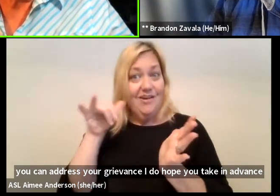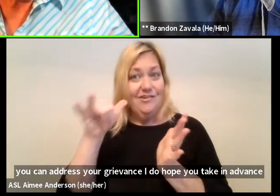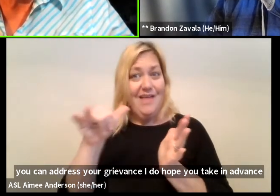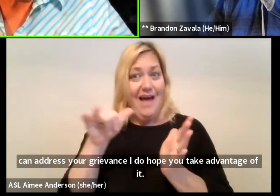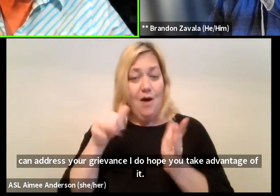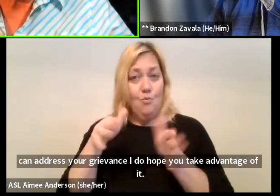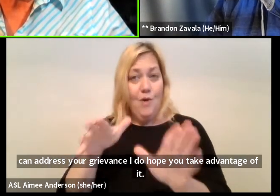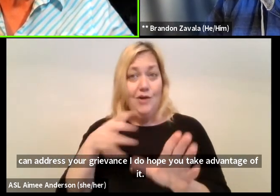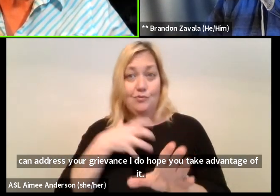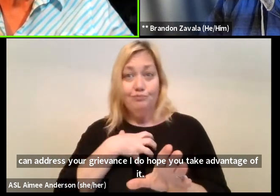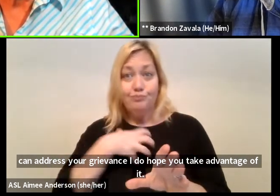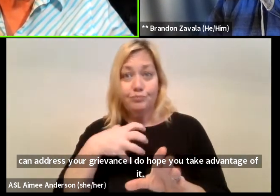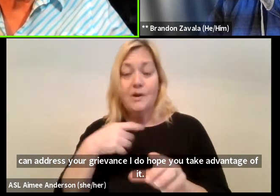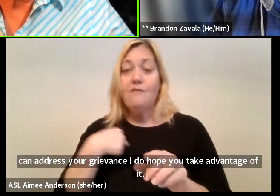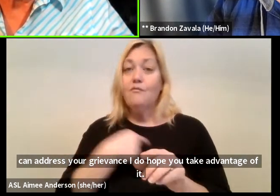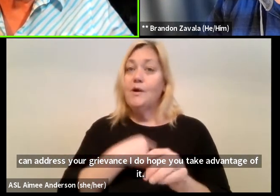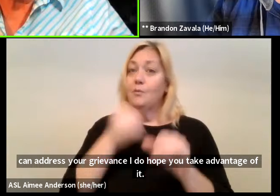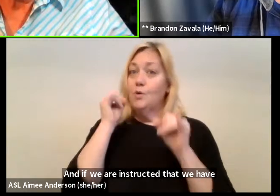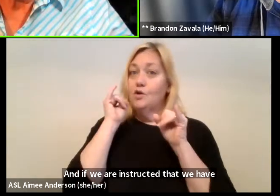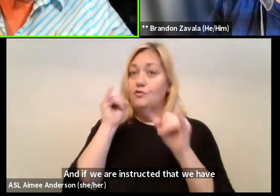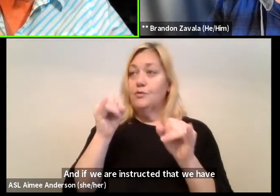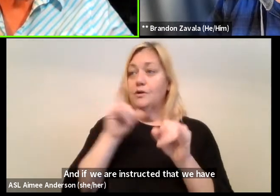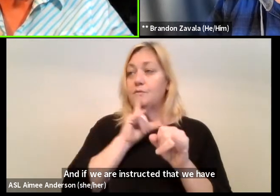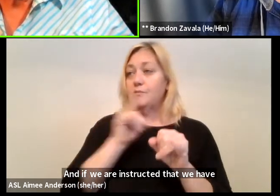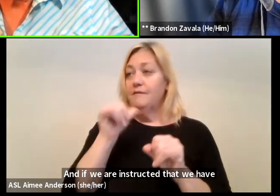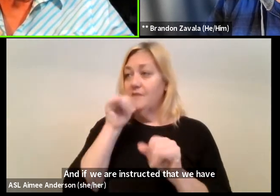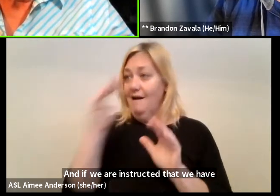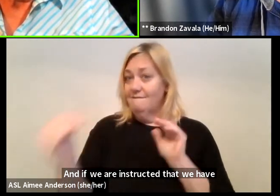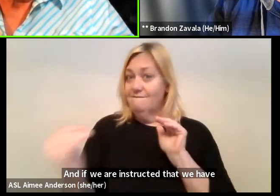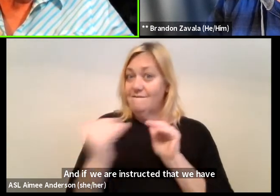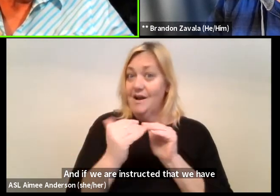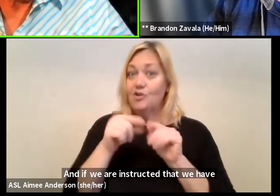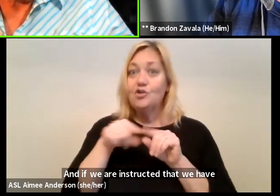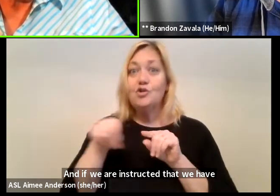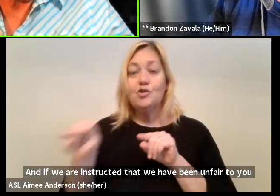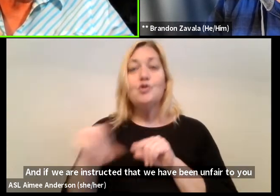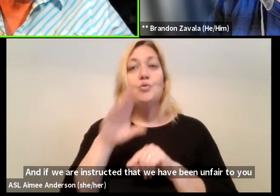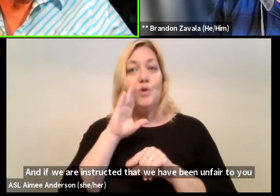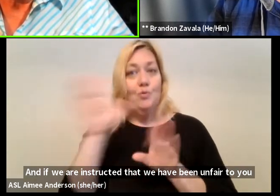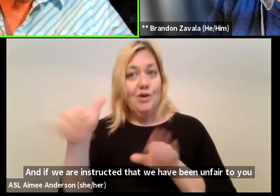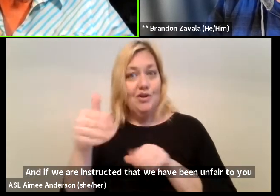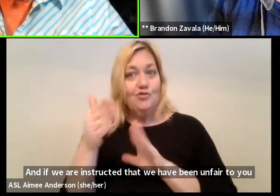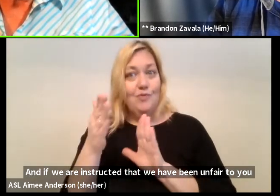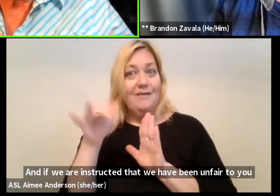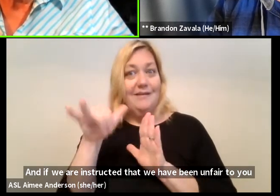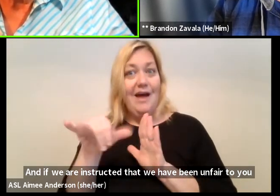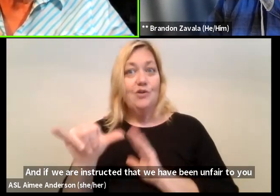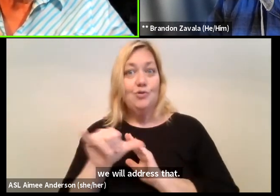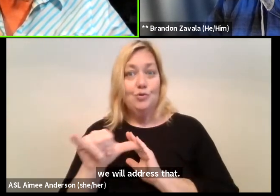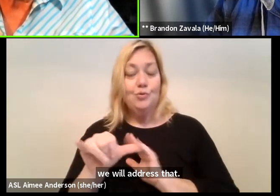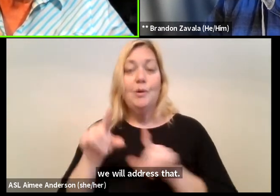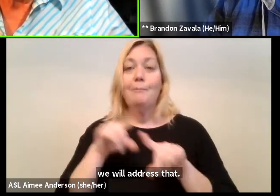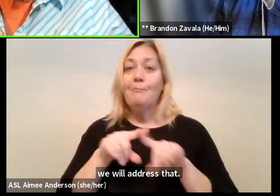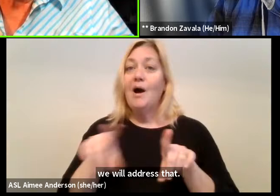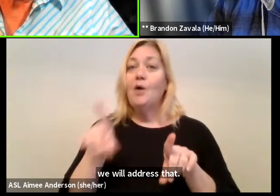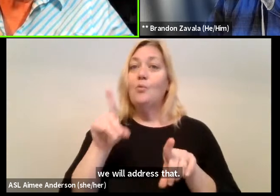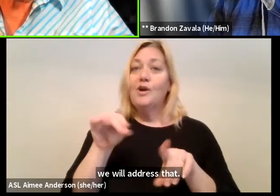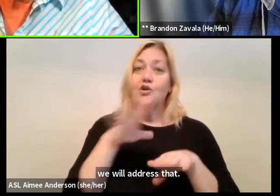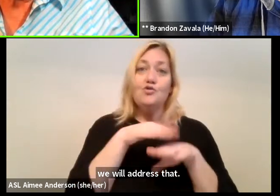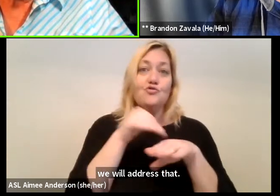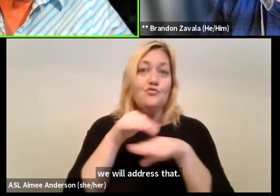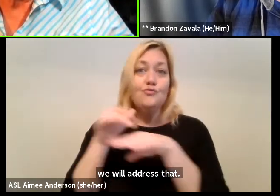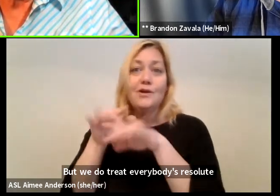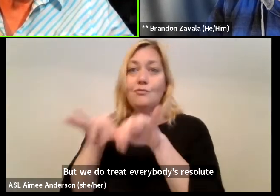if we are instructed that we have been unfair to you, we will address that. But we do treat